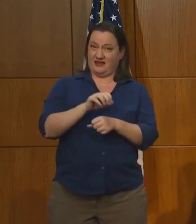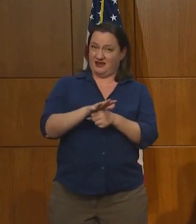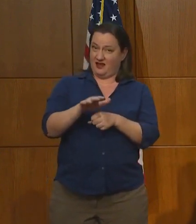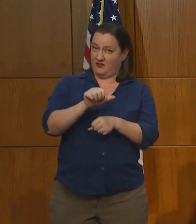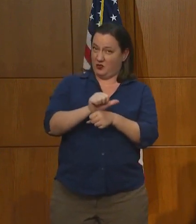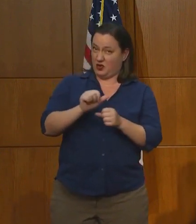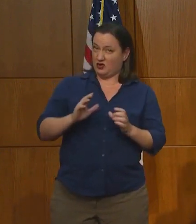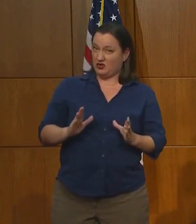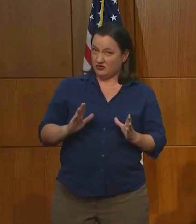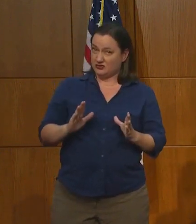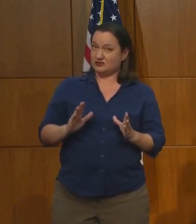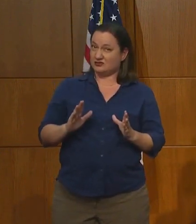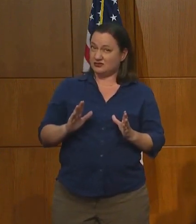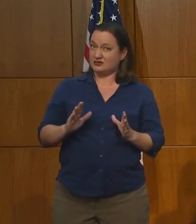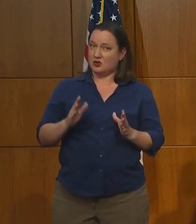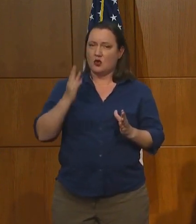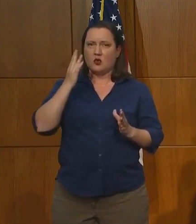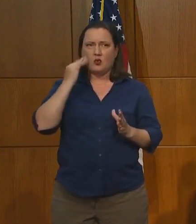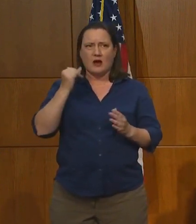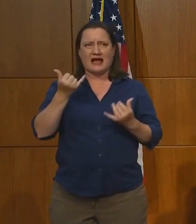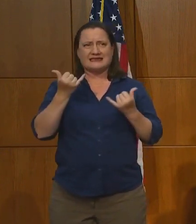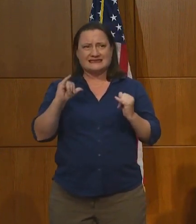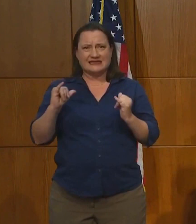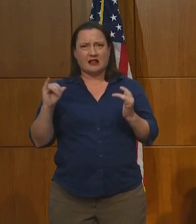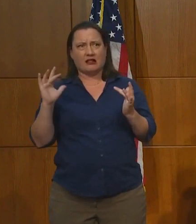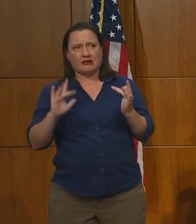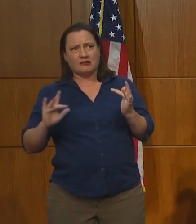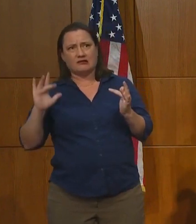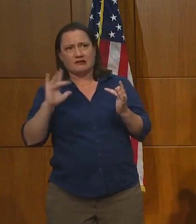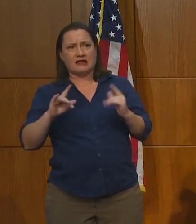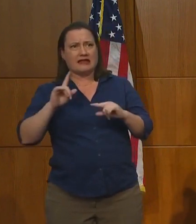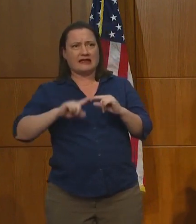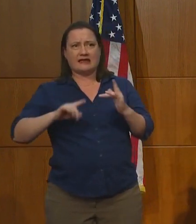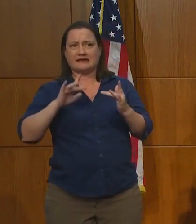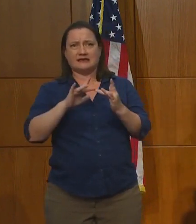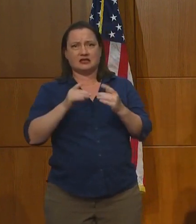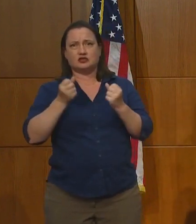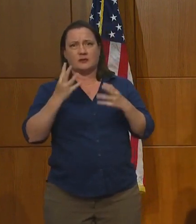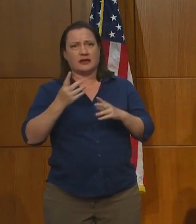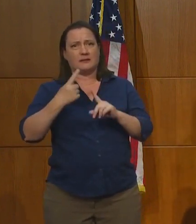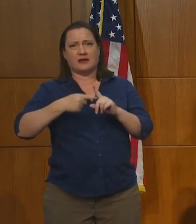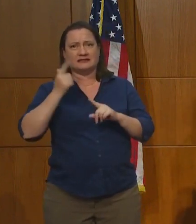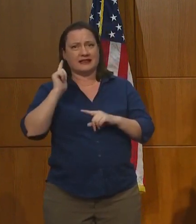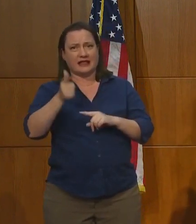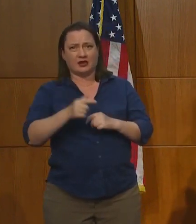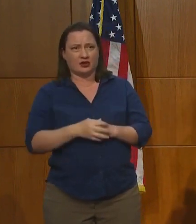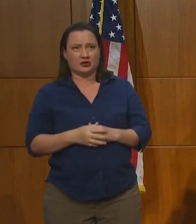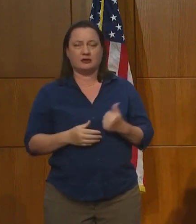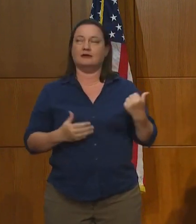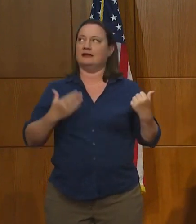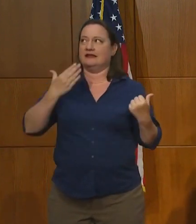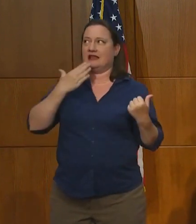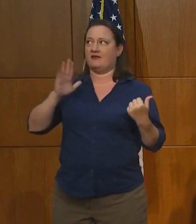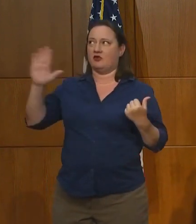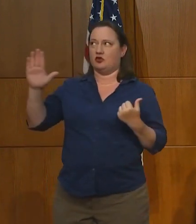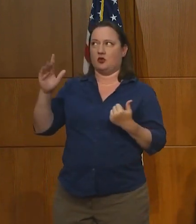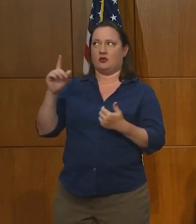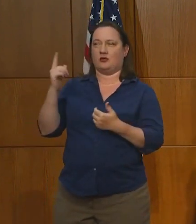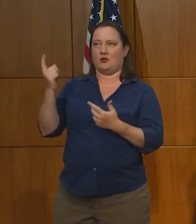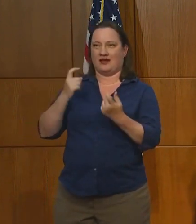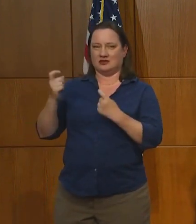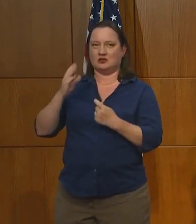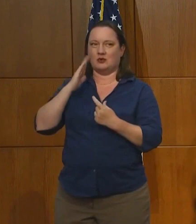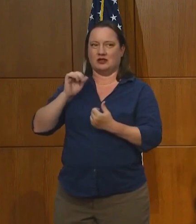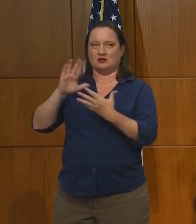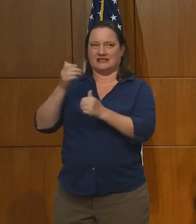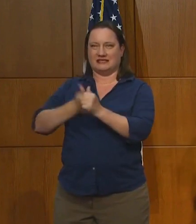persisting so many months later? Yeah, thank you, Alan, for your number of questions, and we're going to address each one of them.